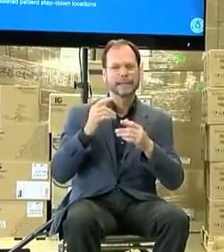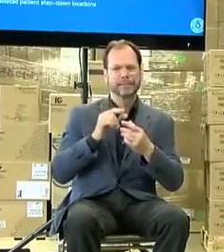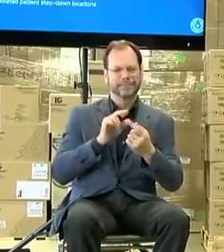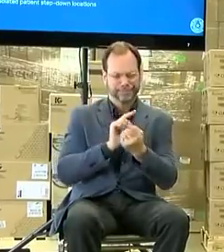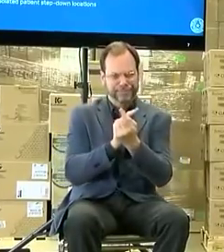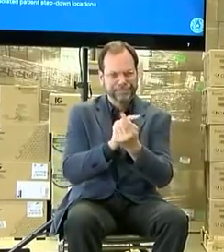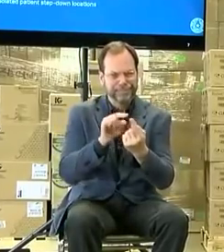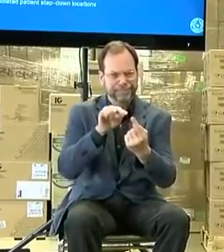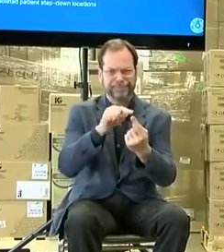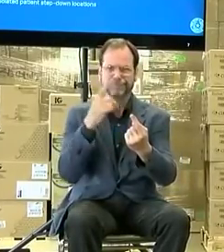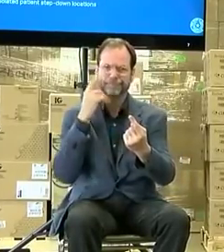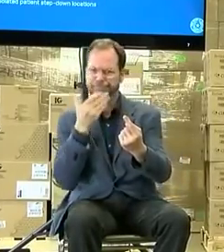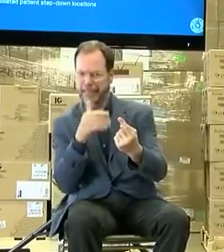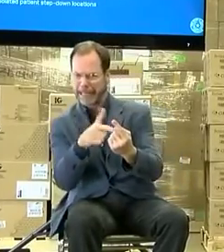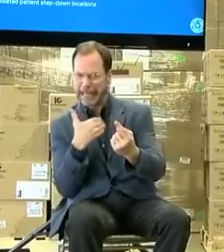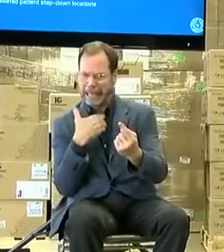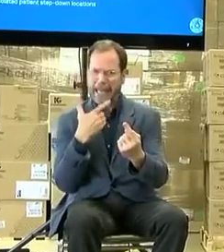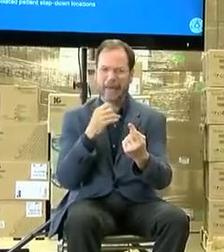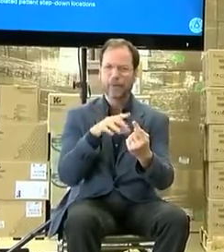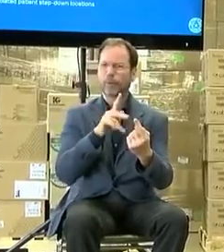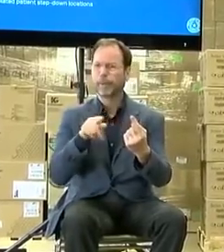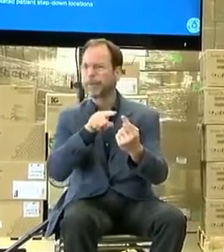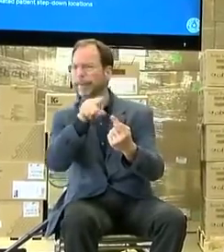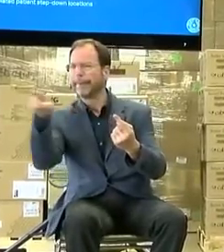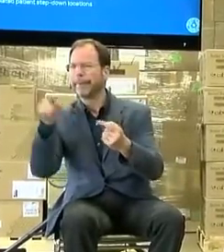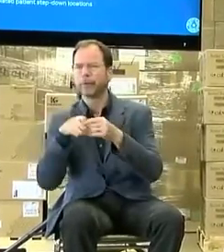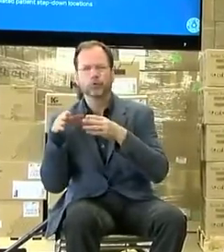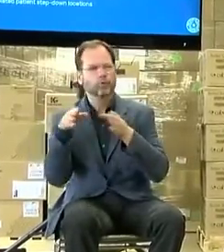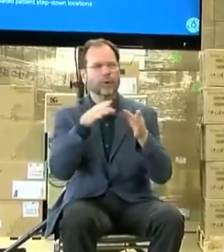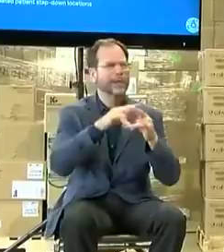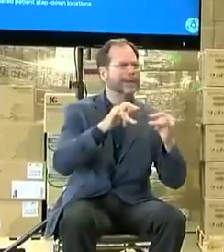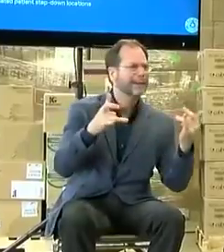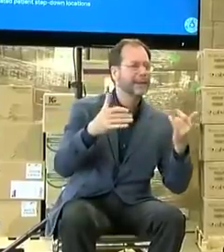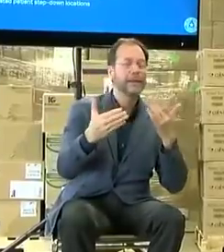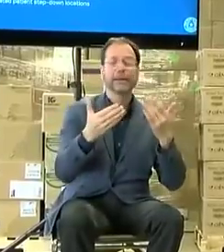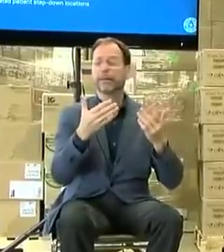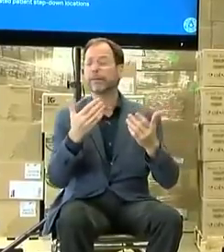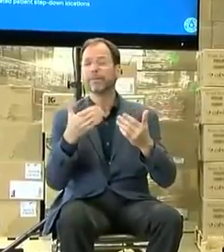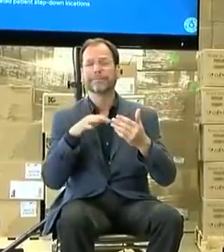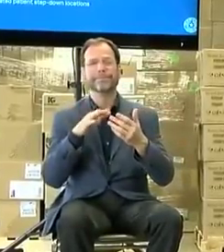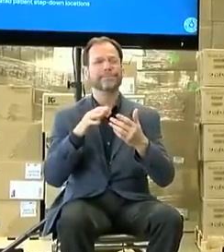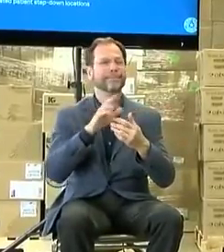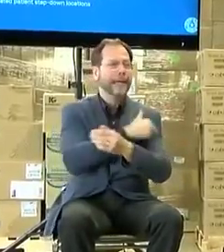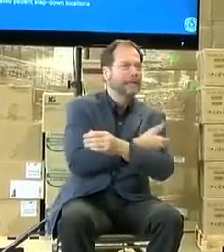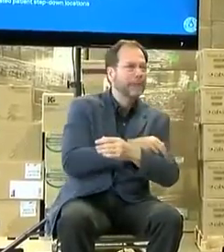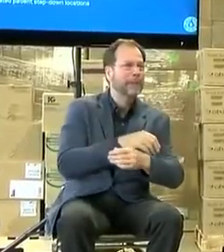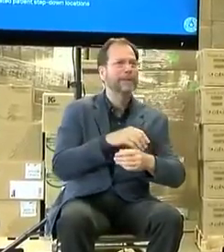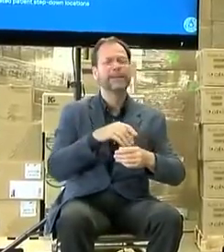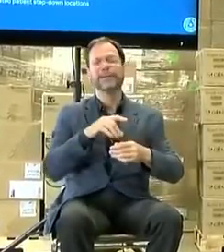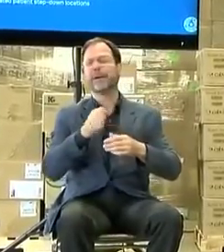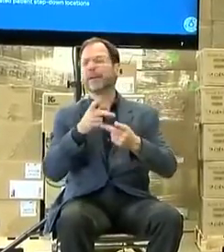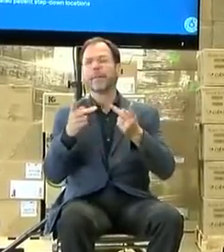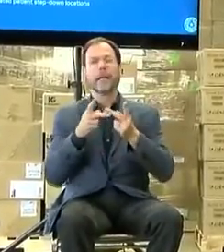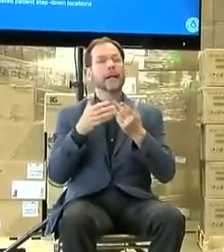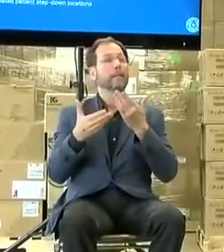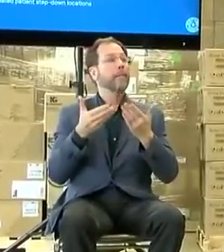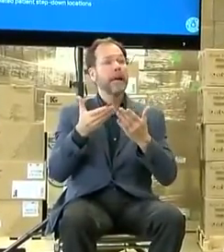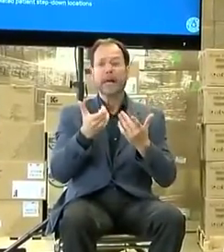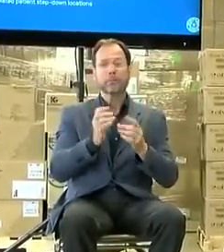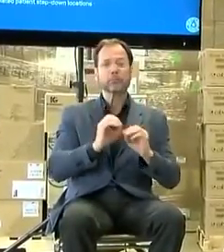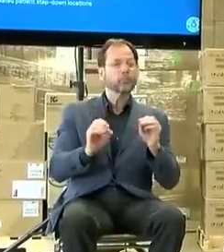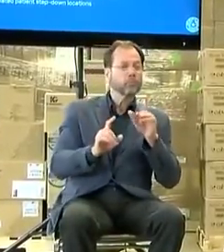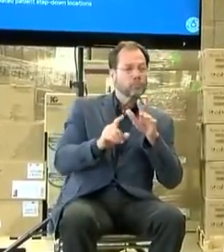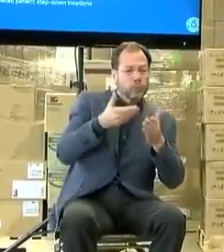or interface with vulnerable populations. And that could be other healthcare settings and hospitals that may not yet have a proven